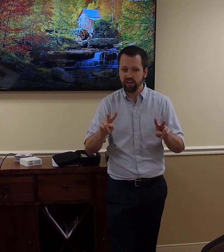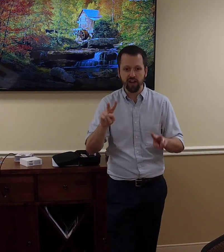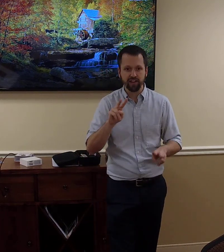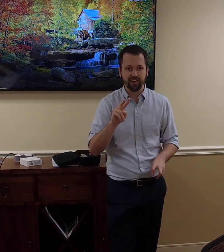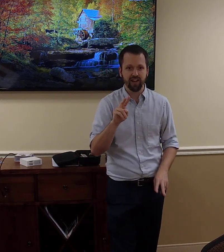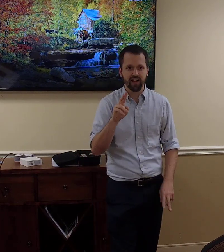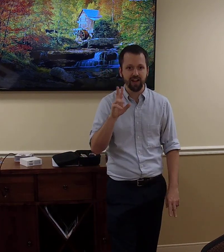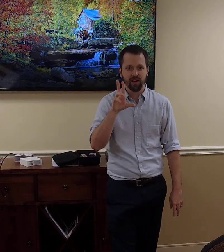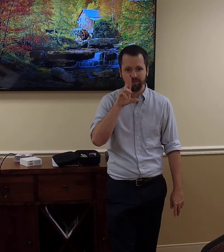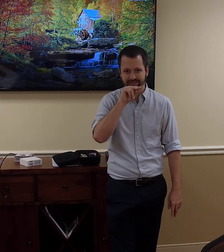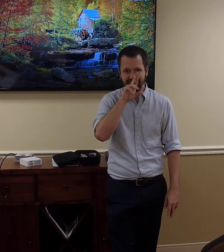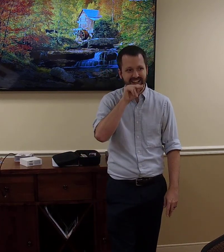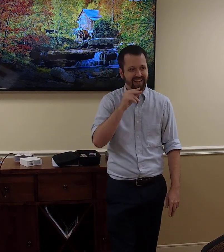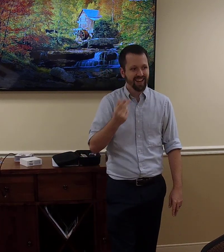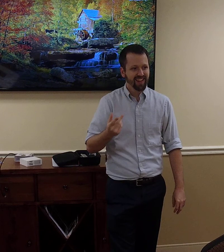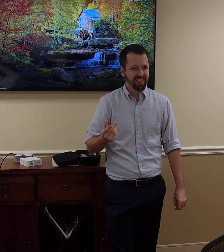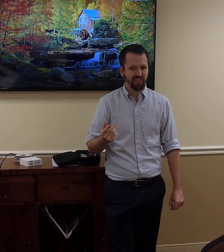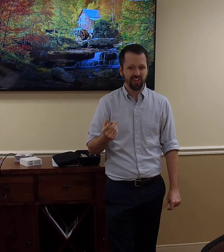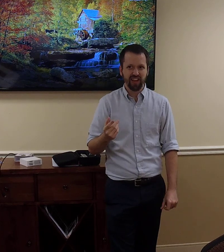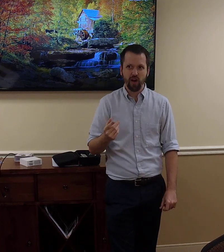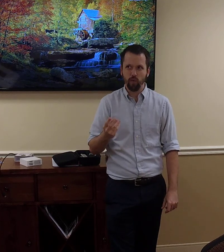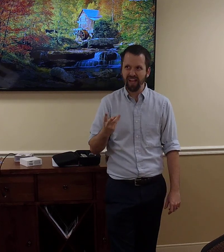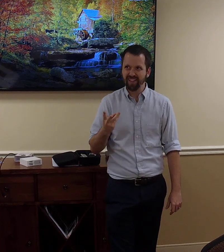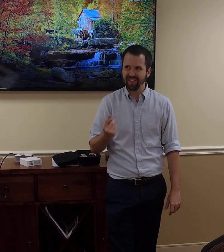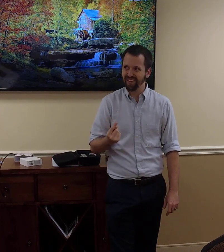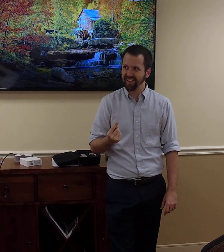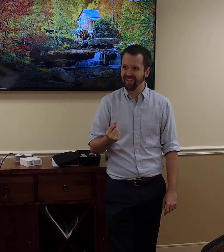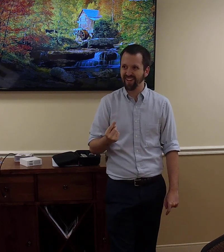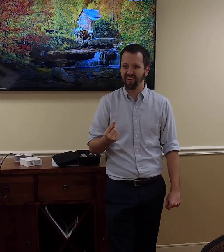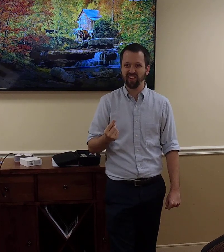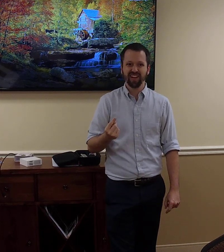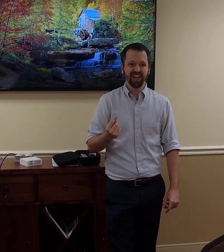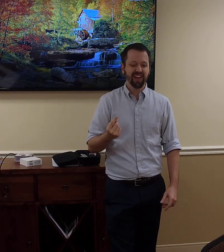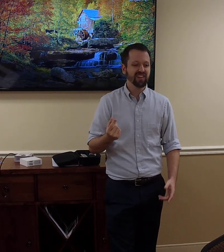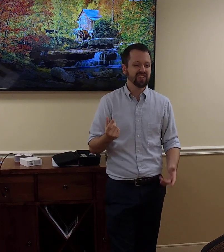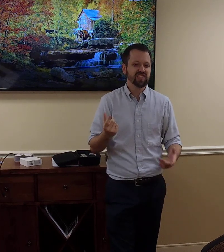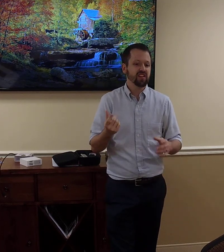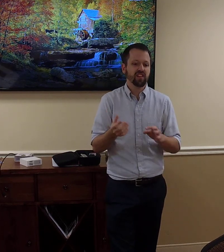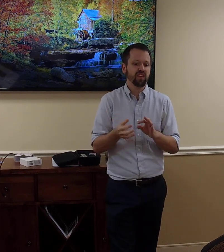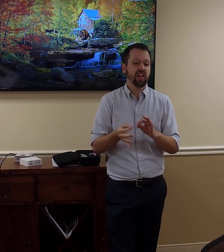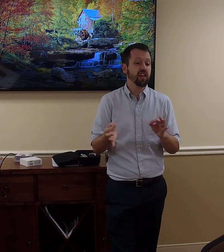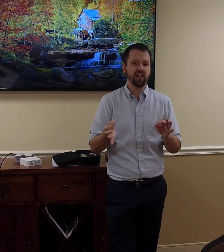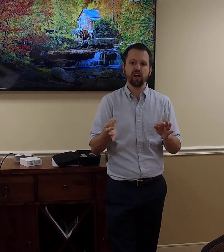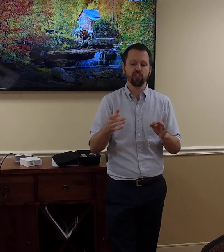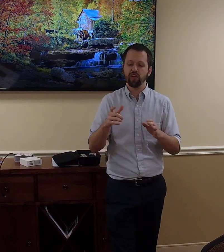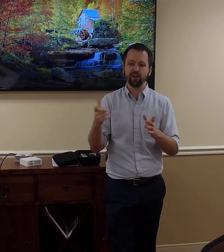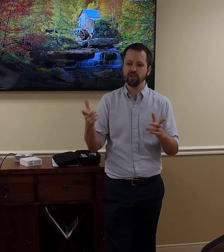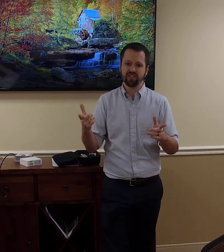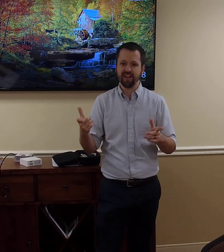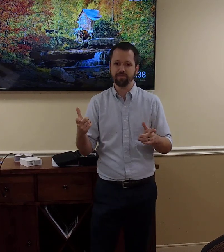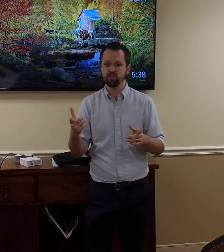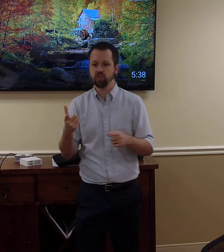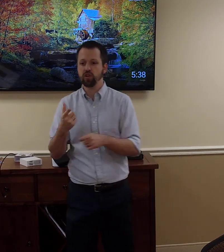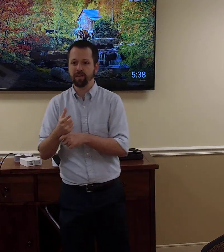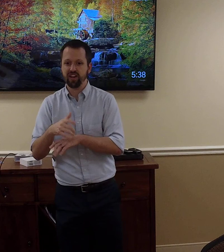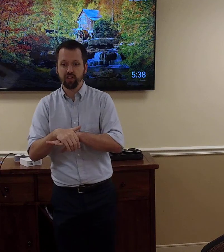duck. So they're like, oh, what? So it just. And in other languages, I joke about English,